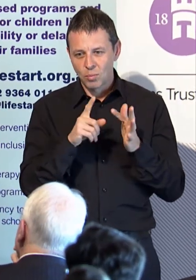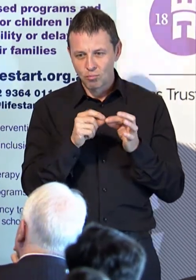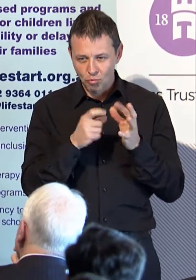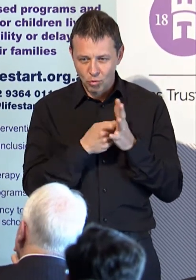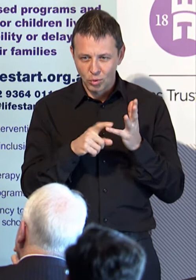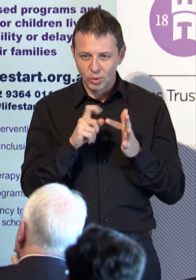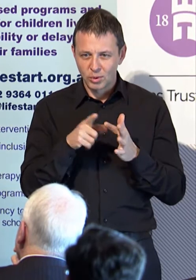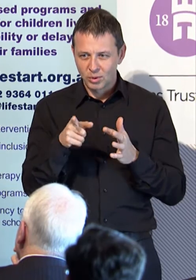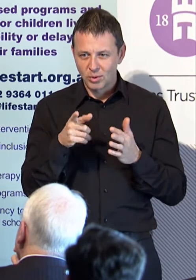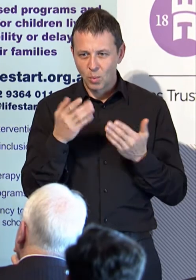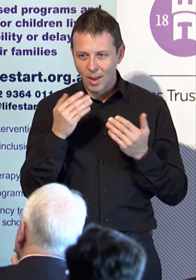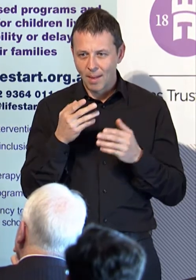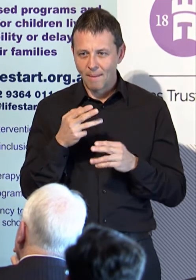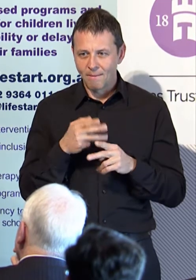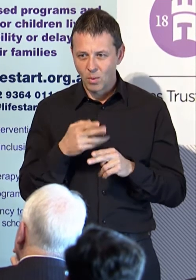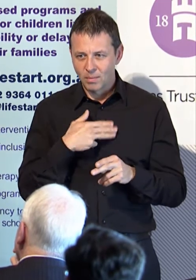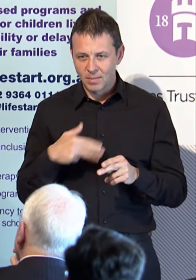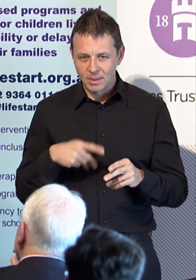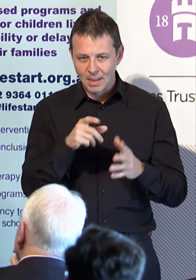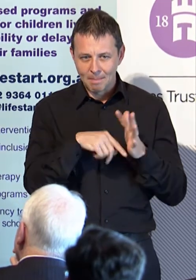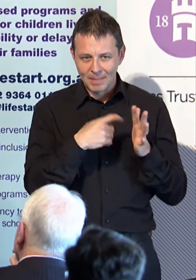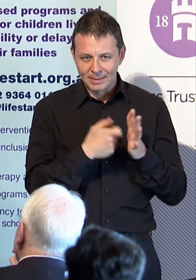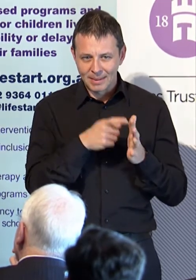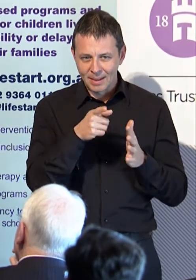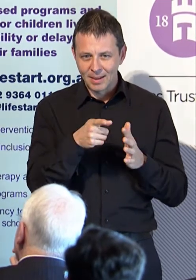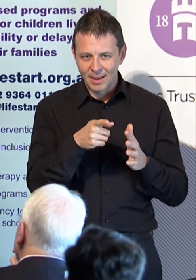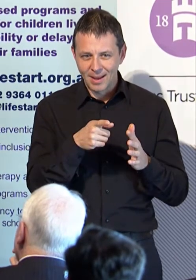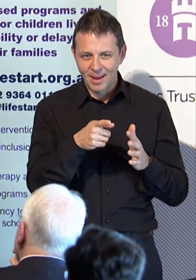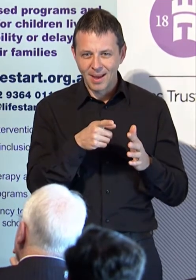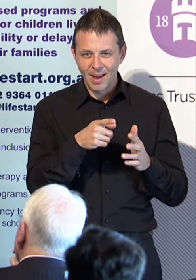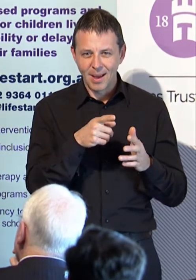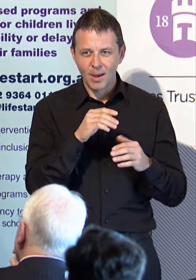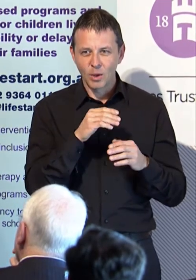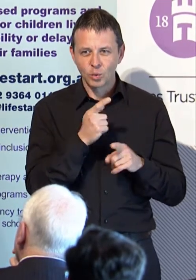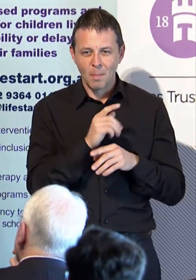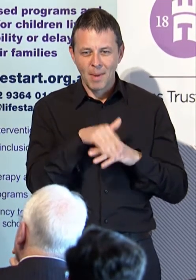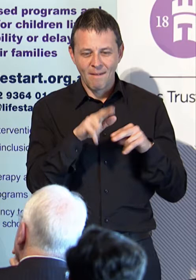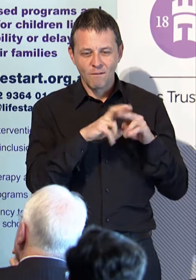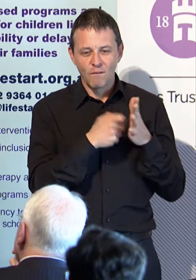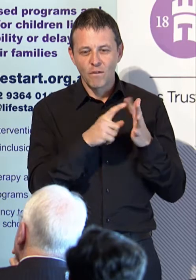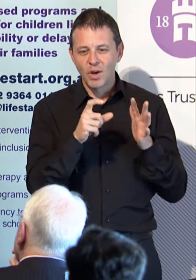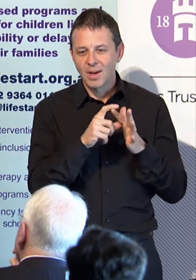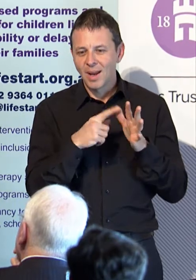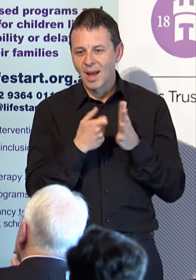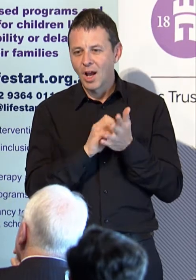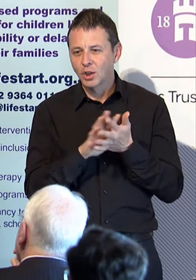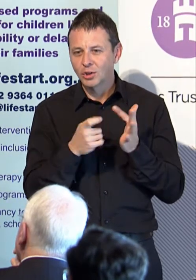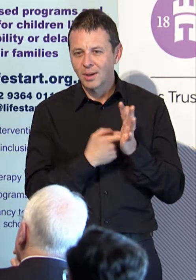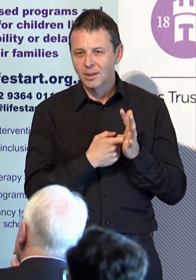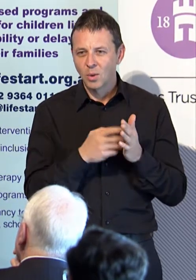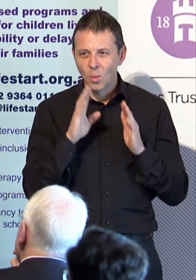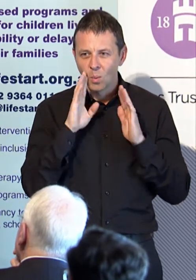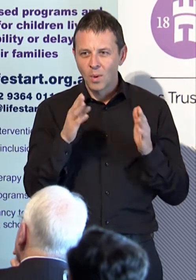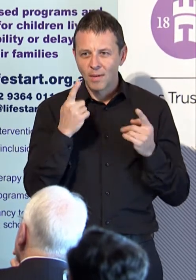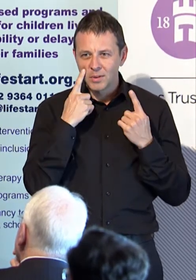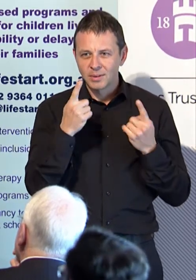of Minister Turnbull, and thank you, Peter, for your words about Fred Piarch. I'll cross that off my list. Thank you. It's lovely to see so many people here